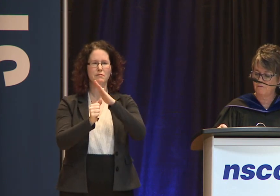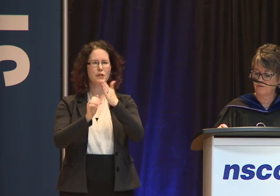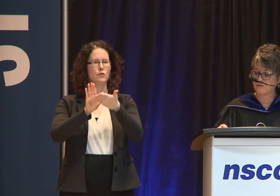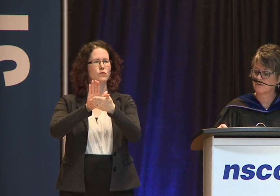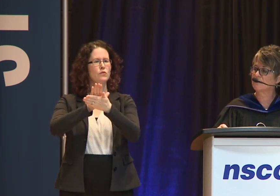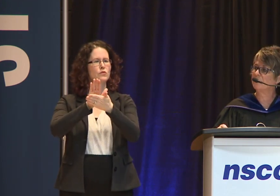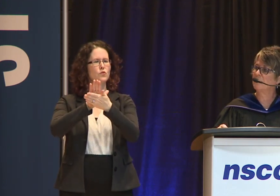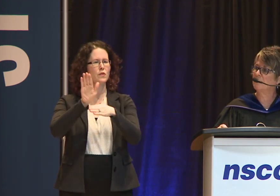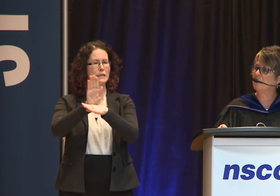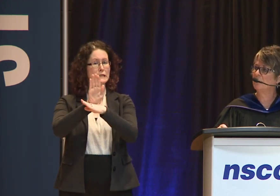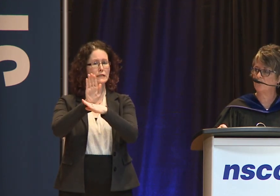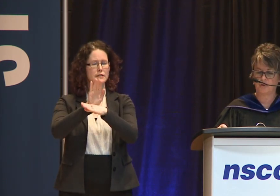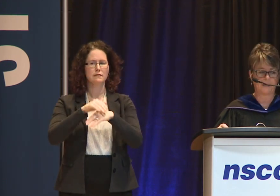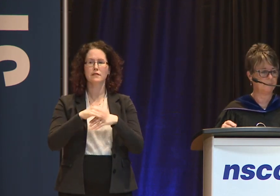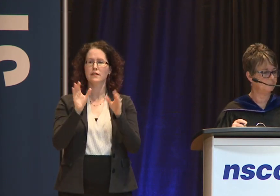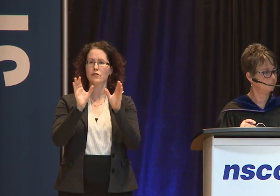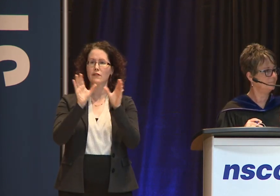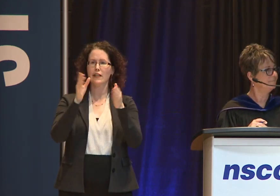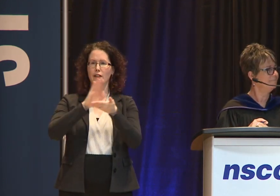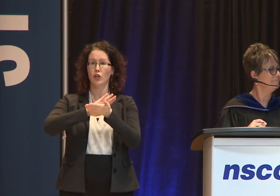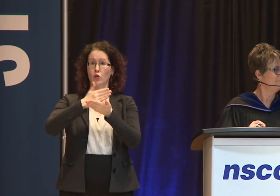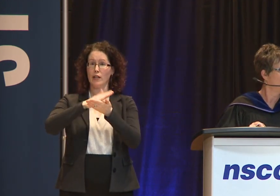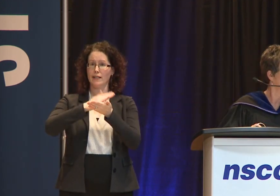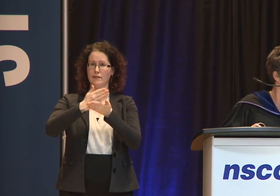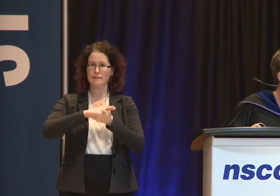Business for the certificate in cooking.